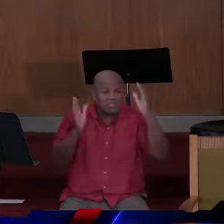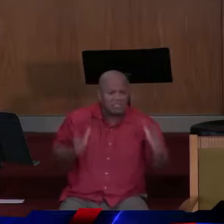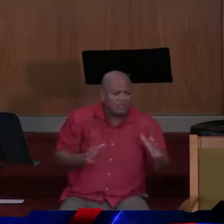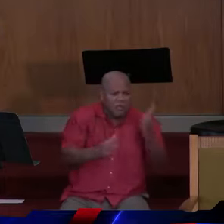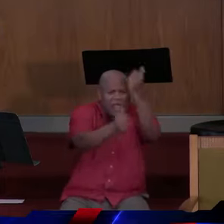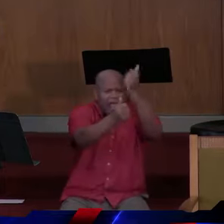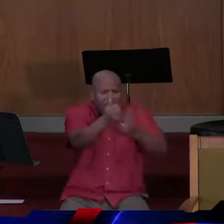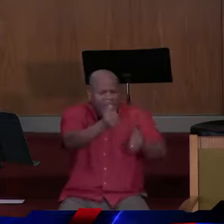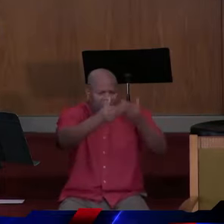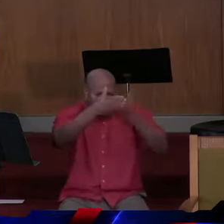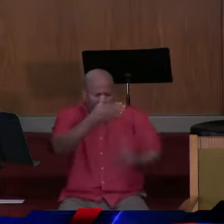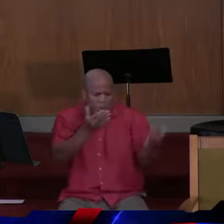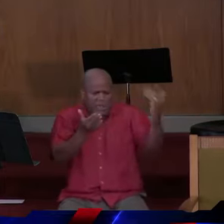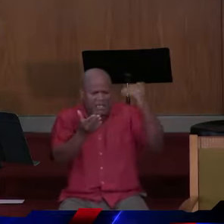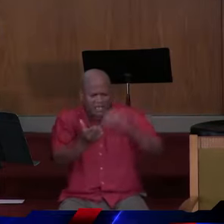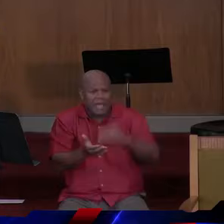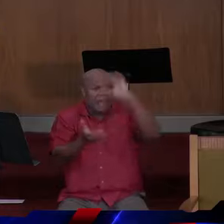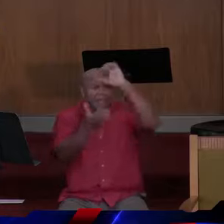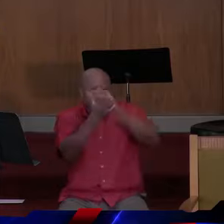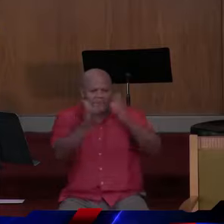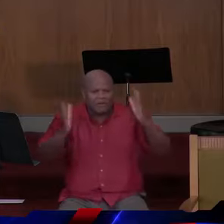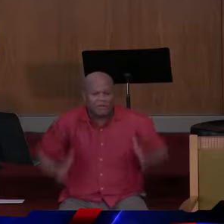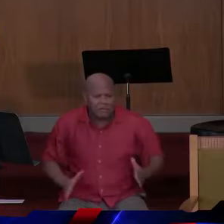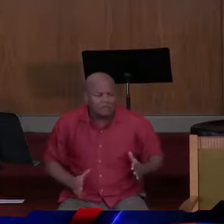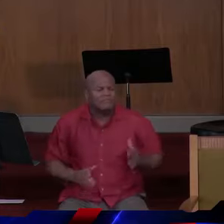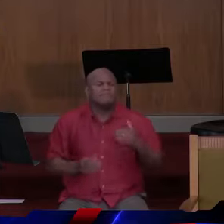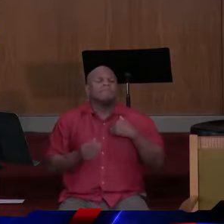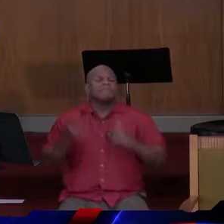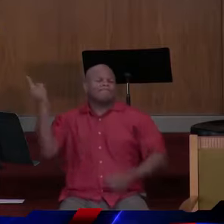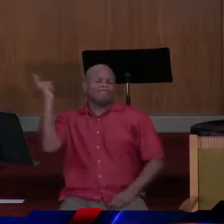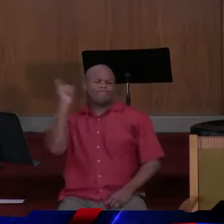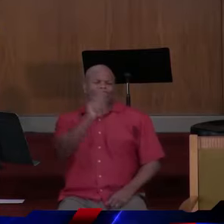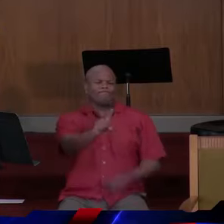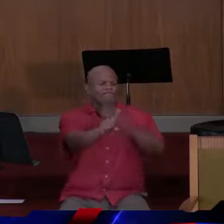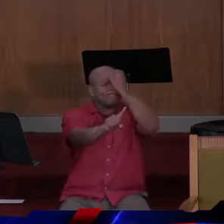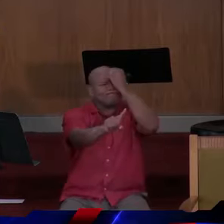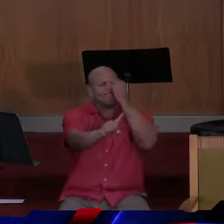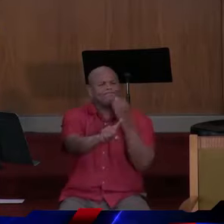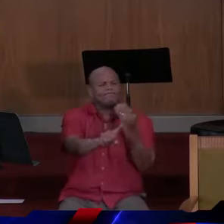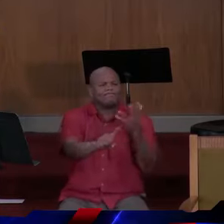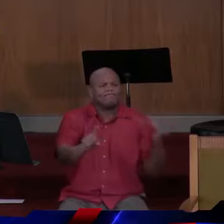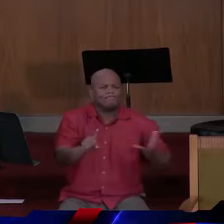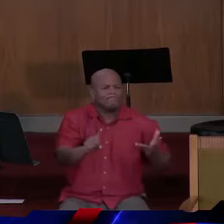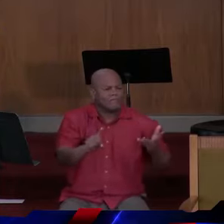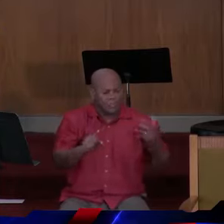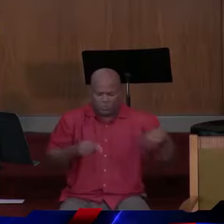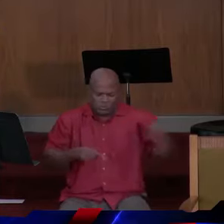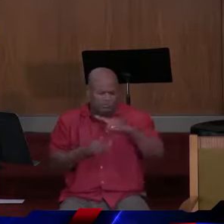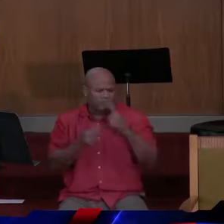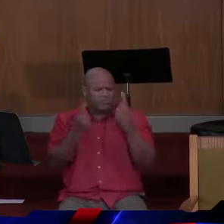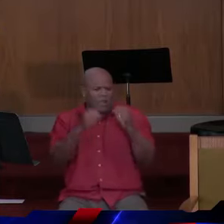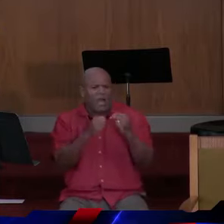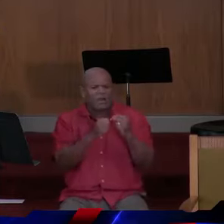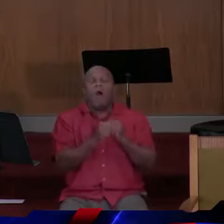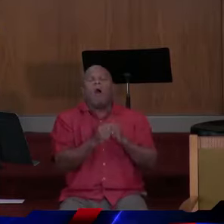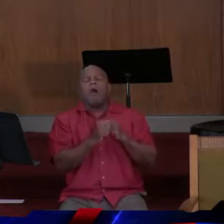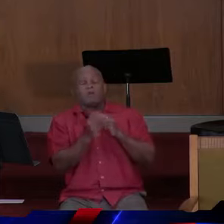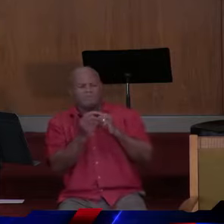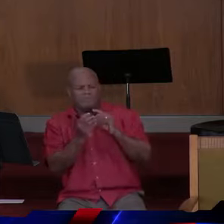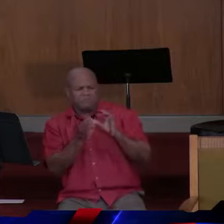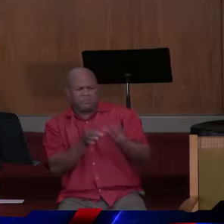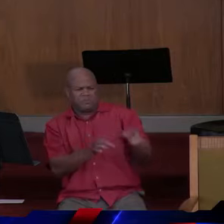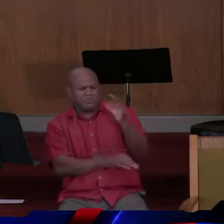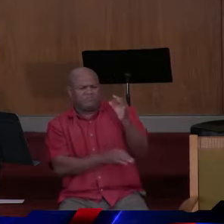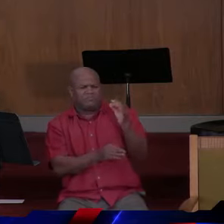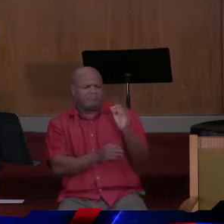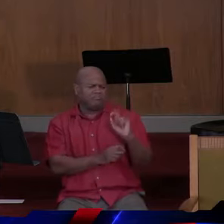every born-again believer. And I stop by to tell you, we're so preoccupied with trying to operate in the gifts of the Spirit, when in